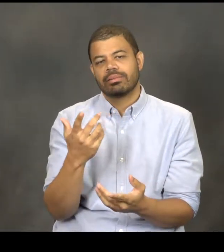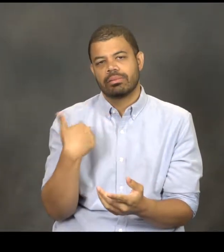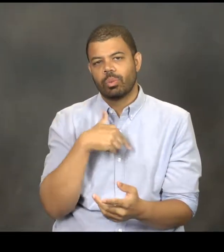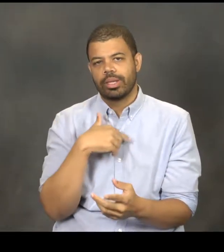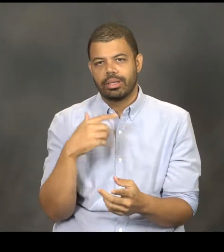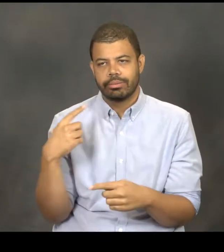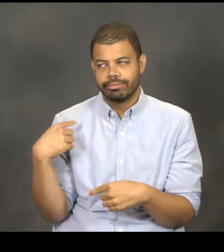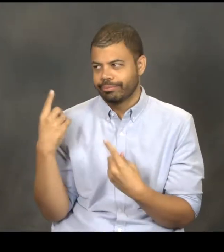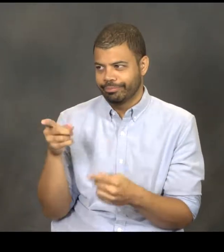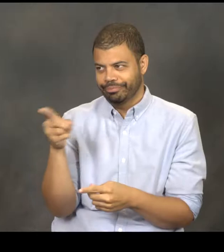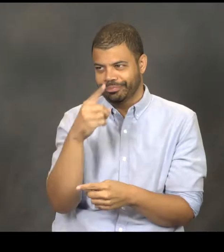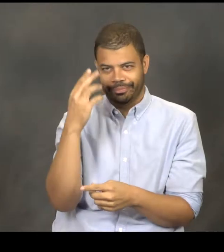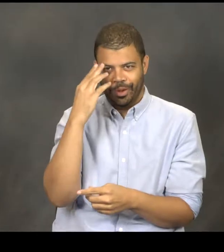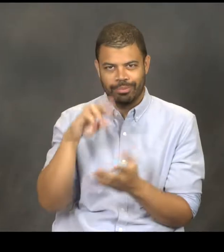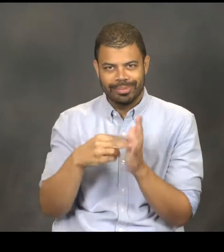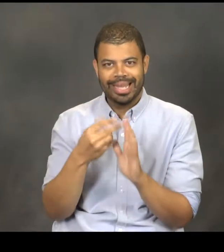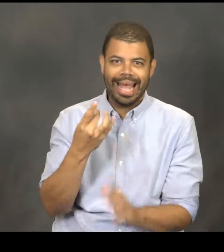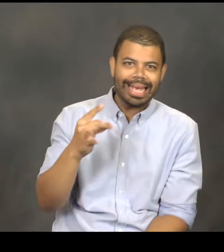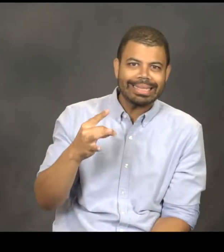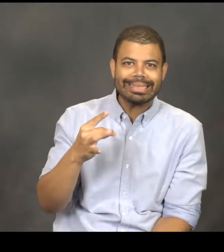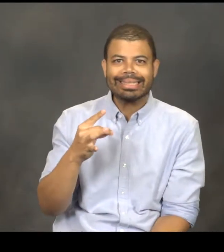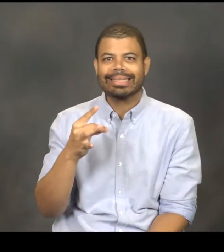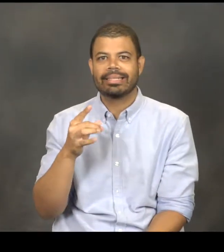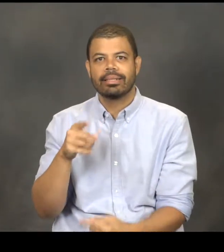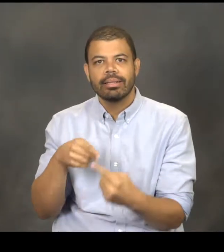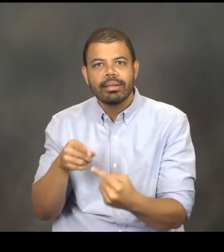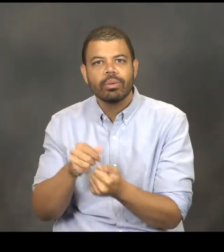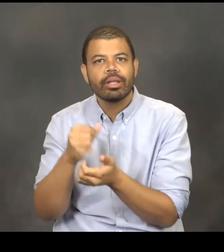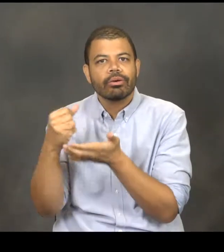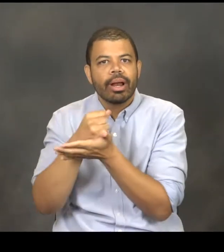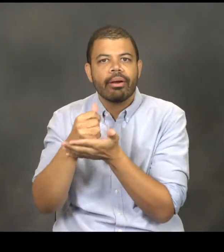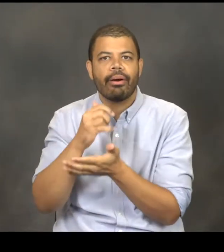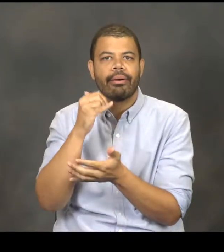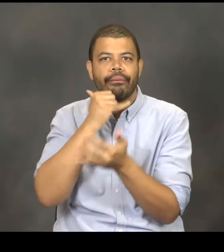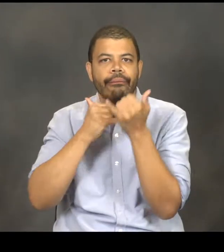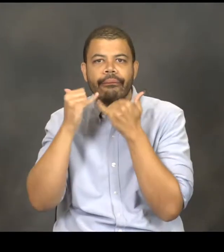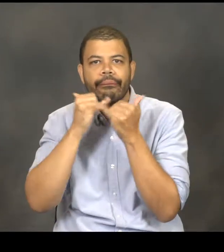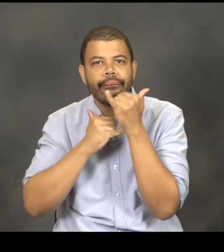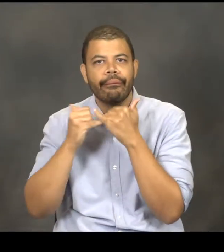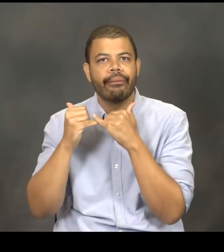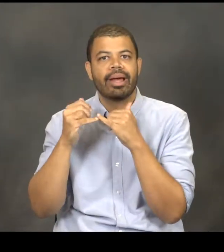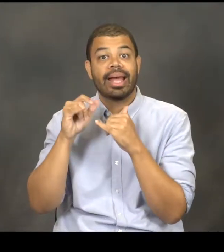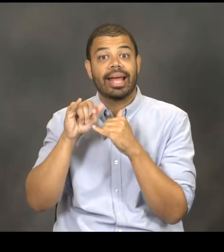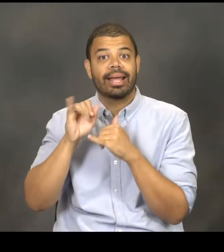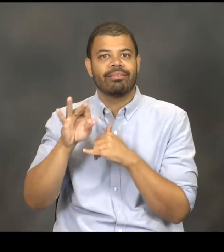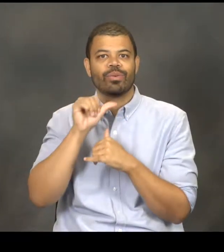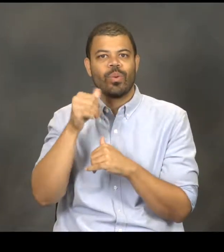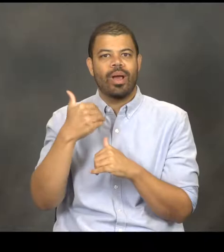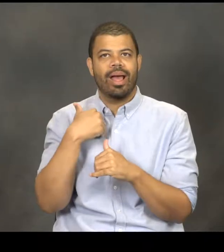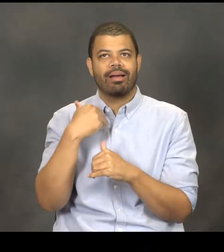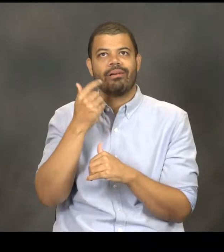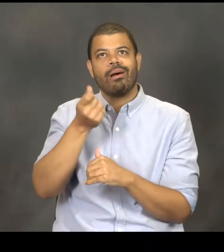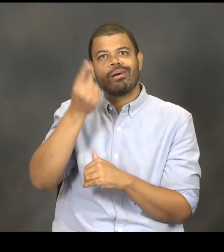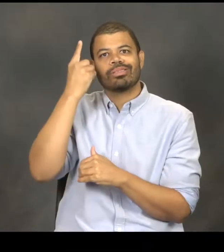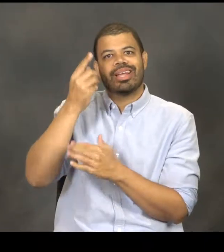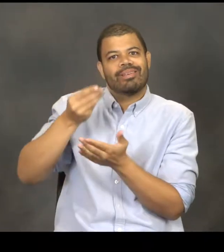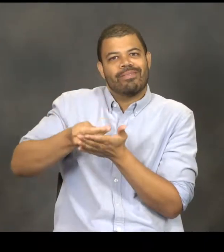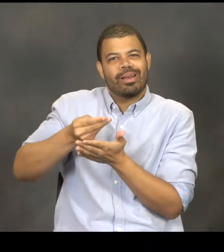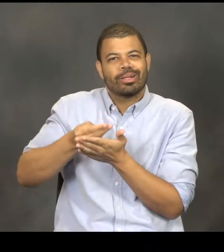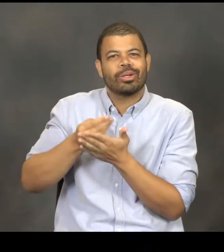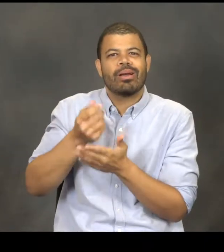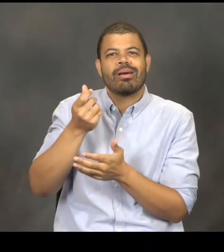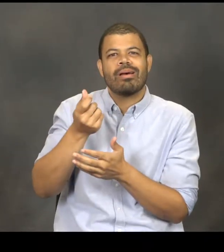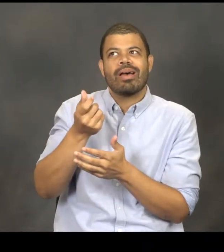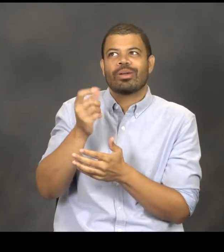credit cards. And it's really easy to make a lot of mistakes early in life when you don't have the sort of financial literacy or coaching or models